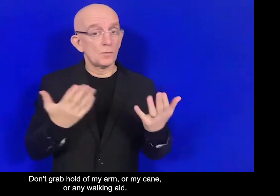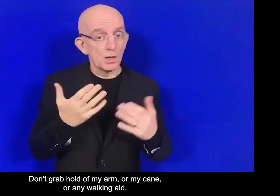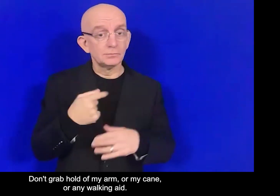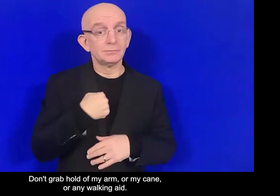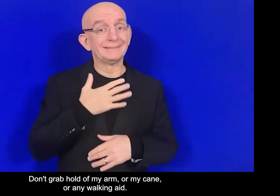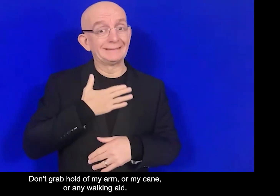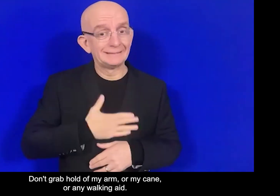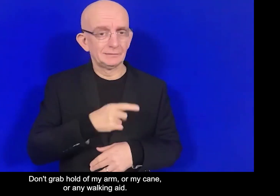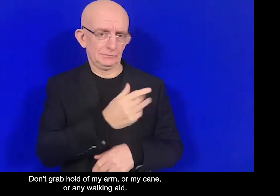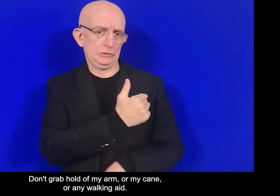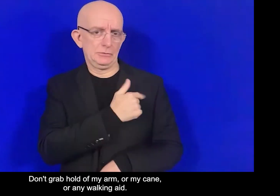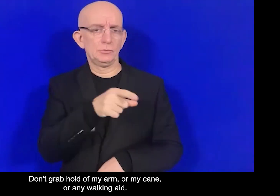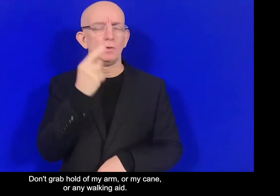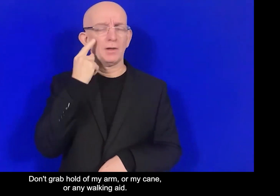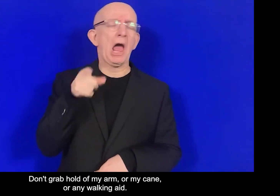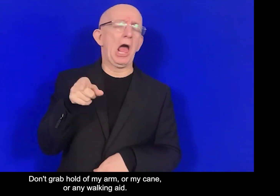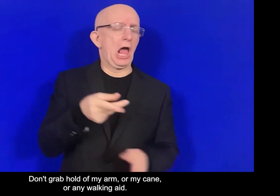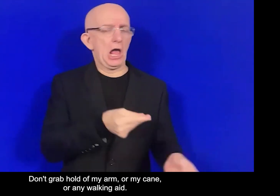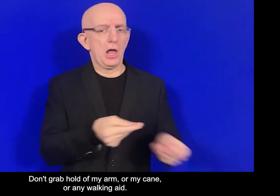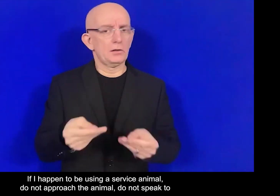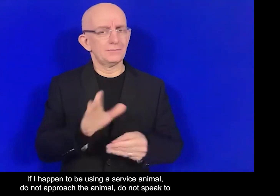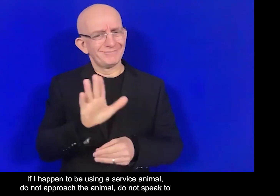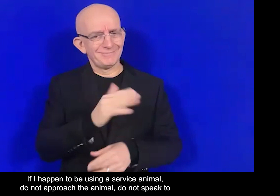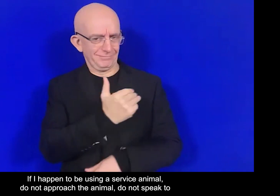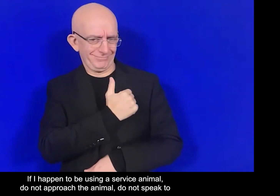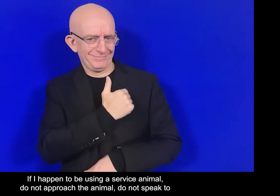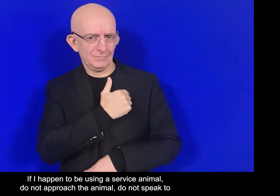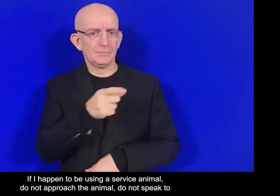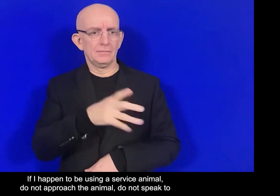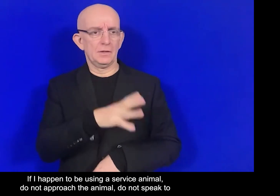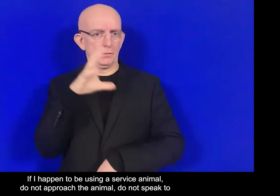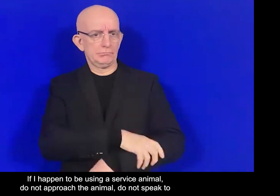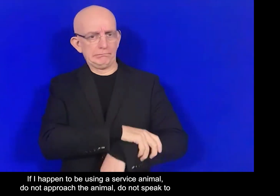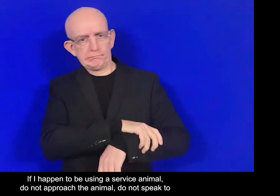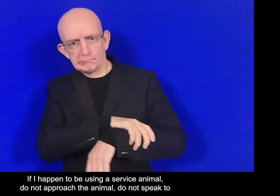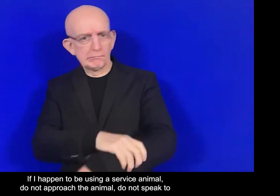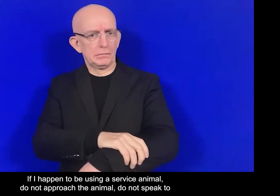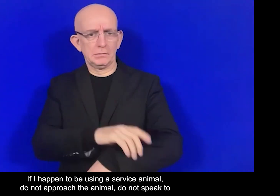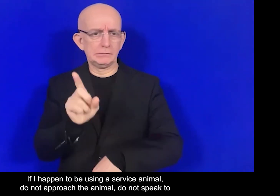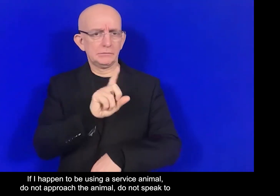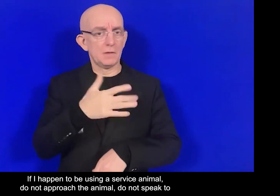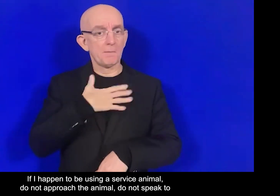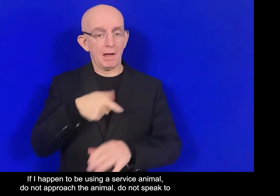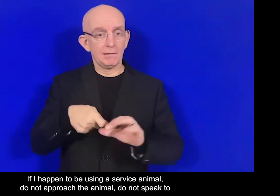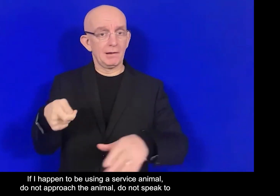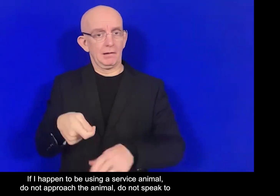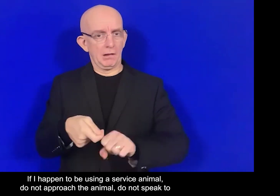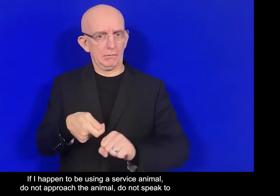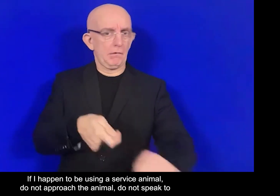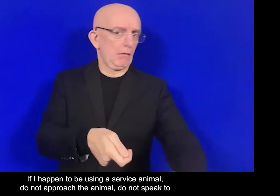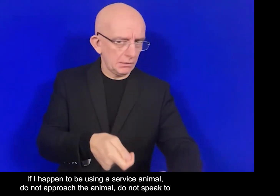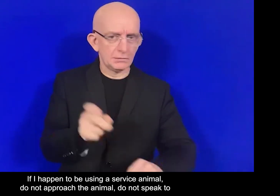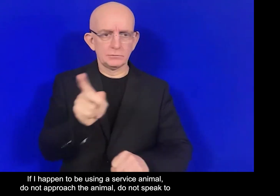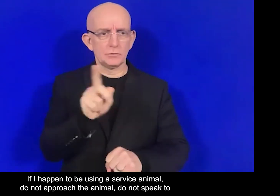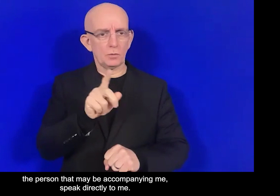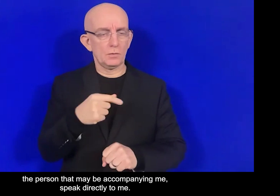my cane or any walking aid. If I happen to be using a service animal, do not approach the animal.